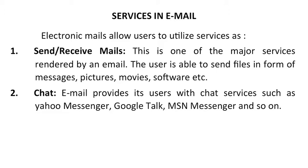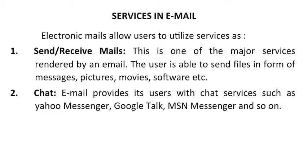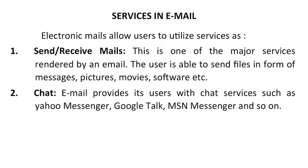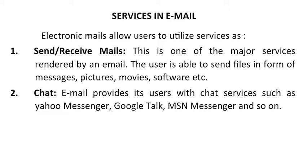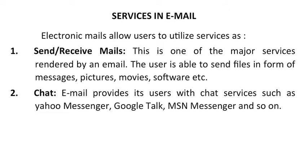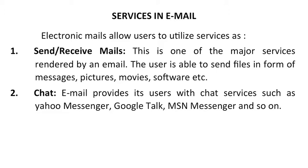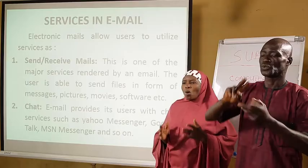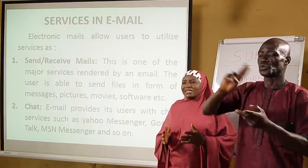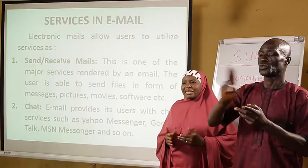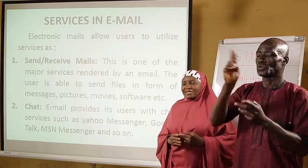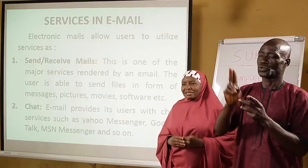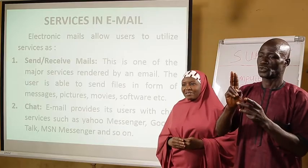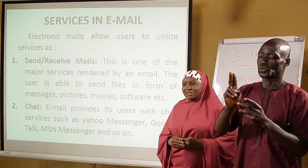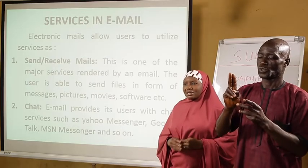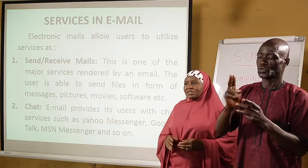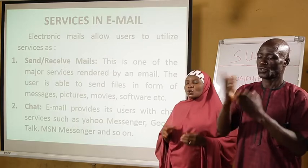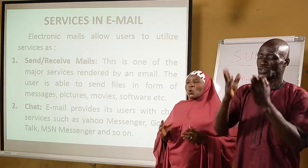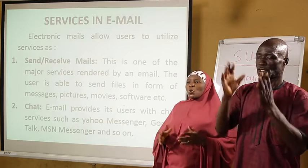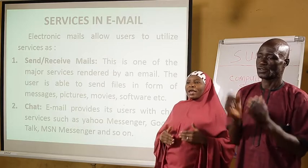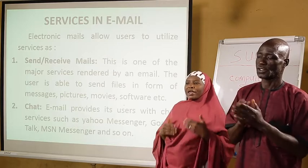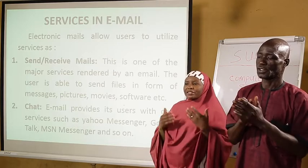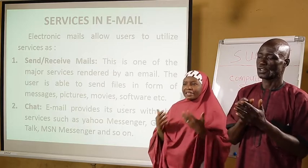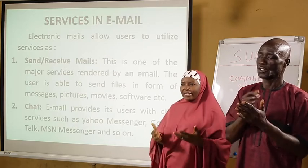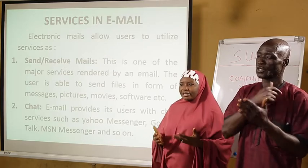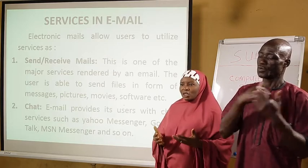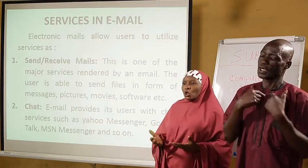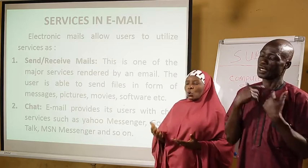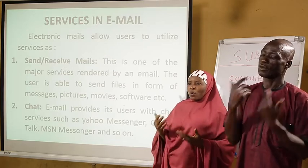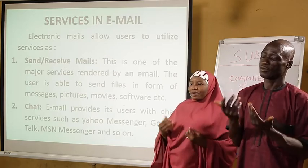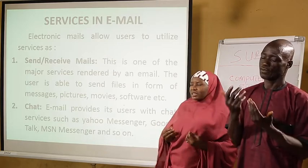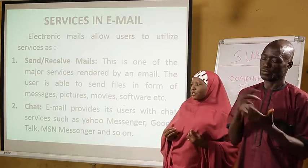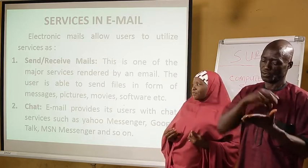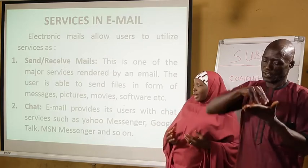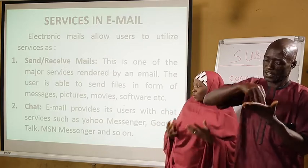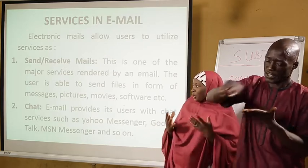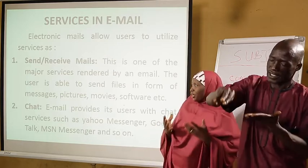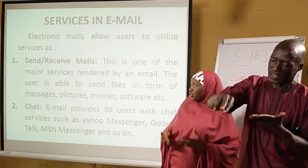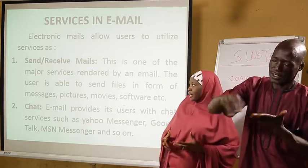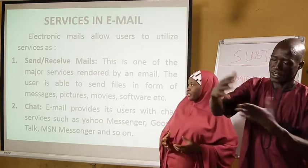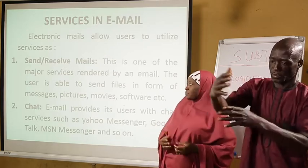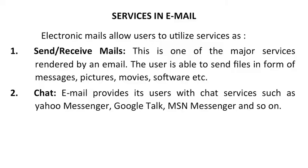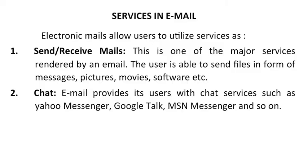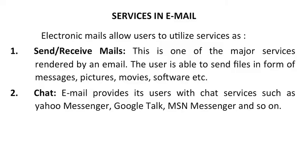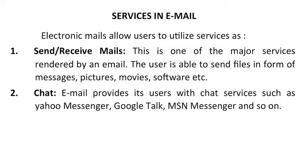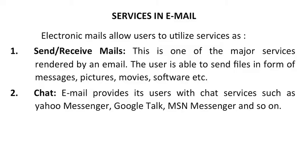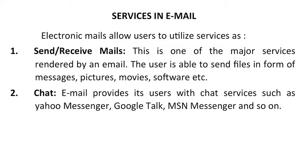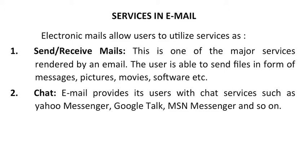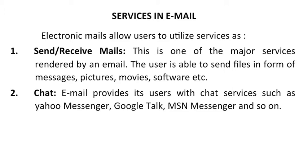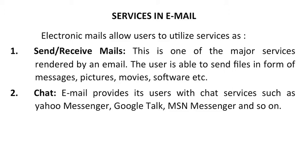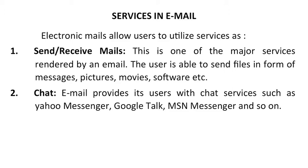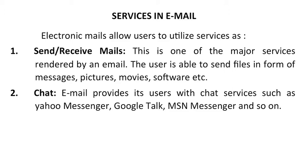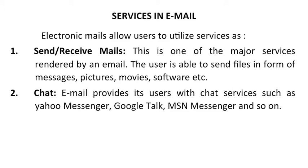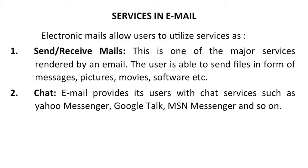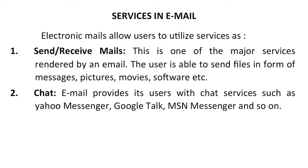utilize services. What are the services? We send, we receive, and we chat. Send